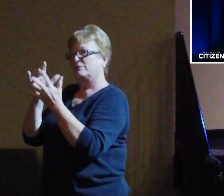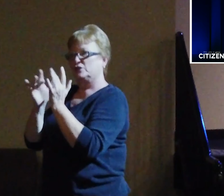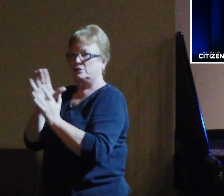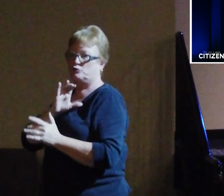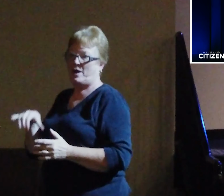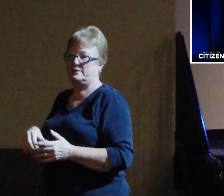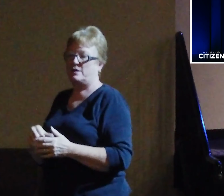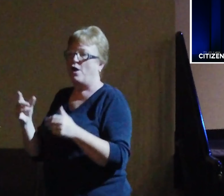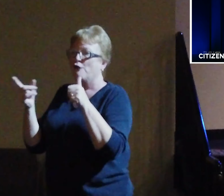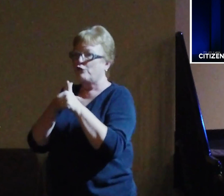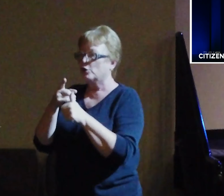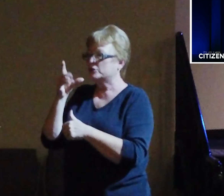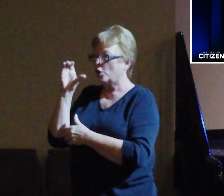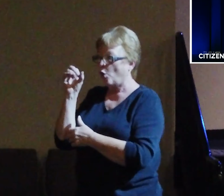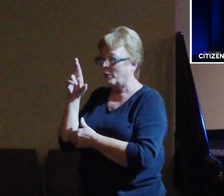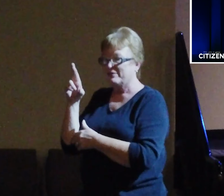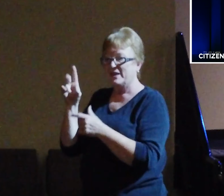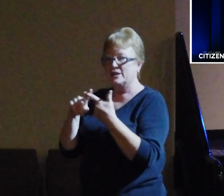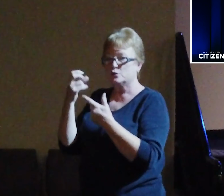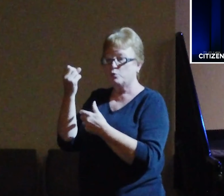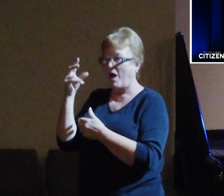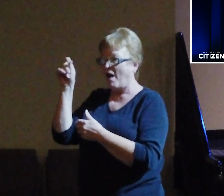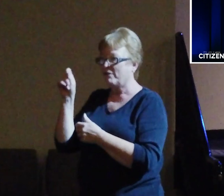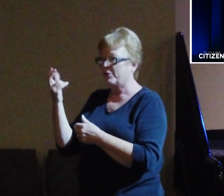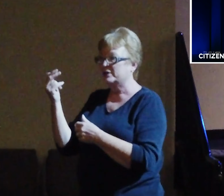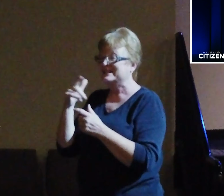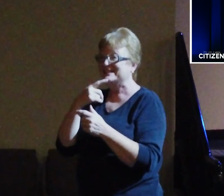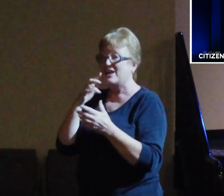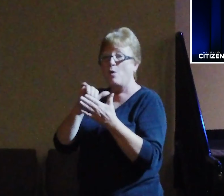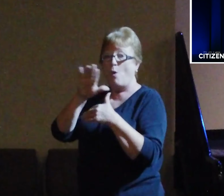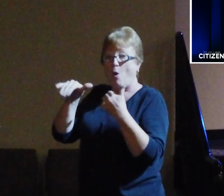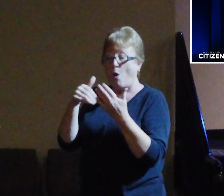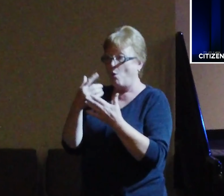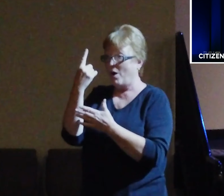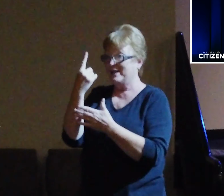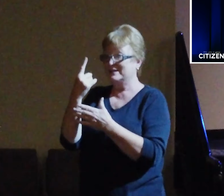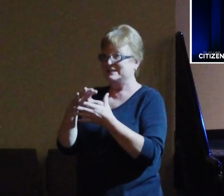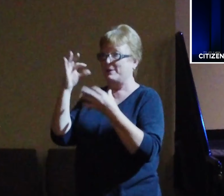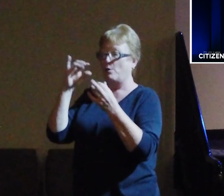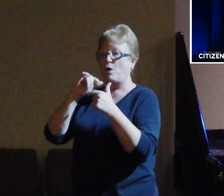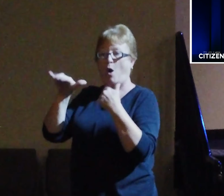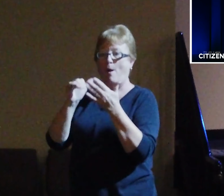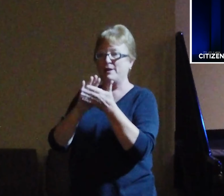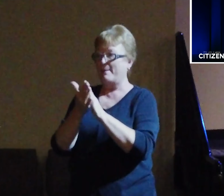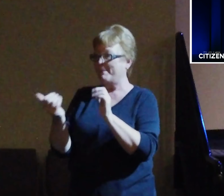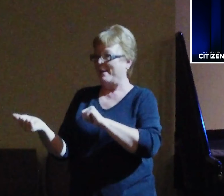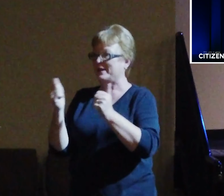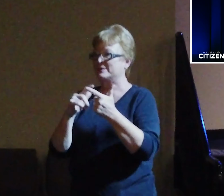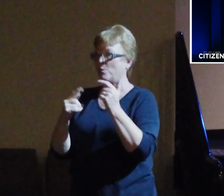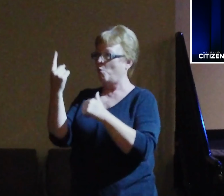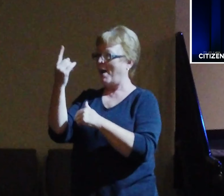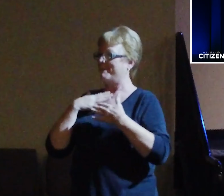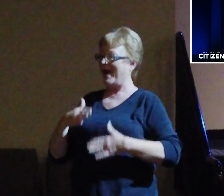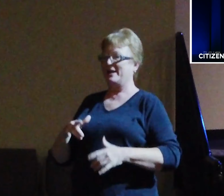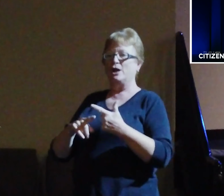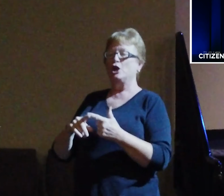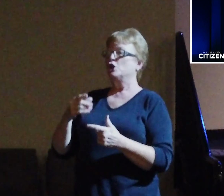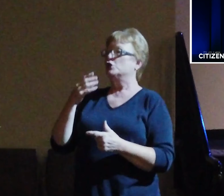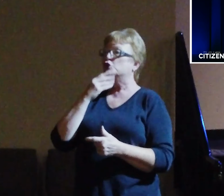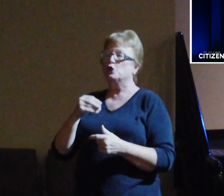1 Corinthians 12, verse 13 says, for in one spirit, we're all baptized into one body. Jews, Greeks,